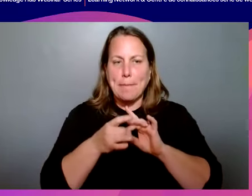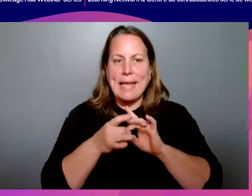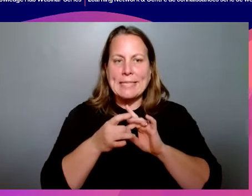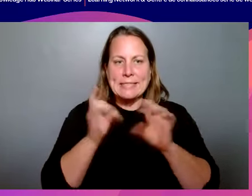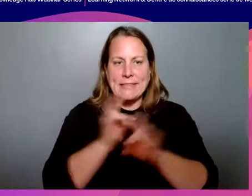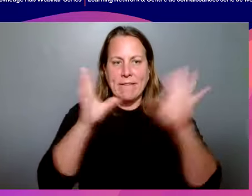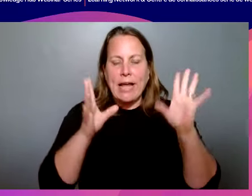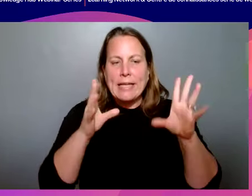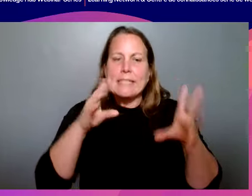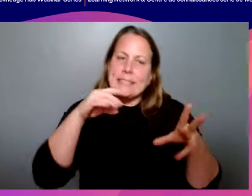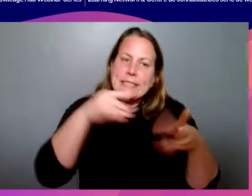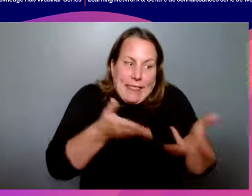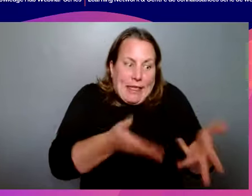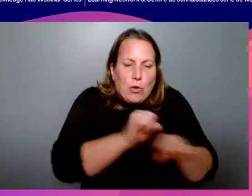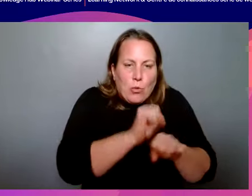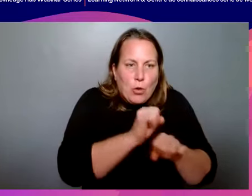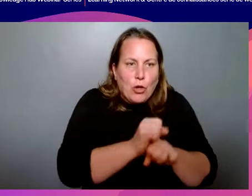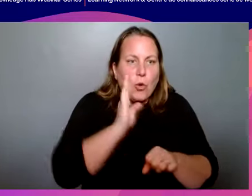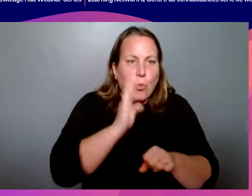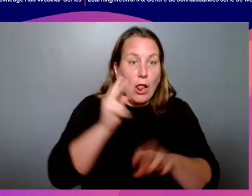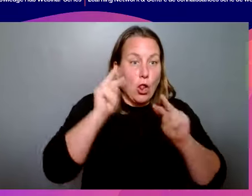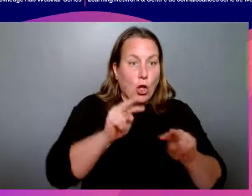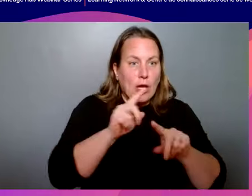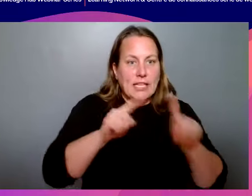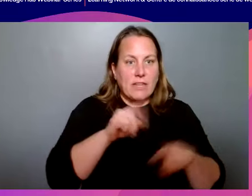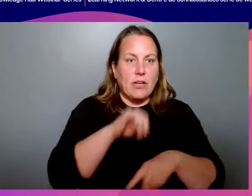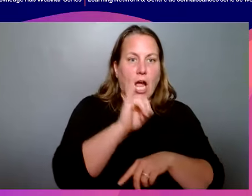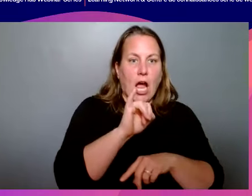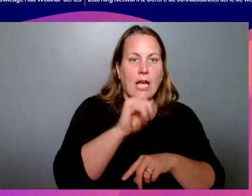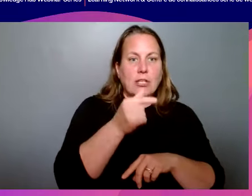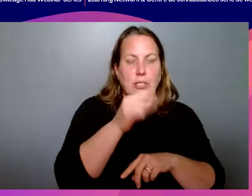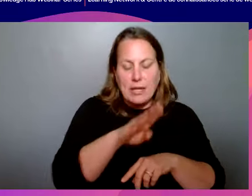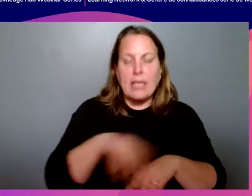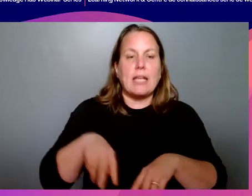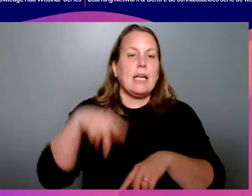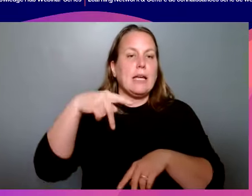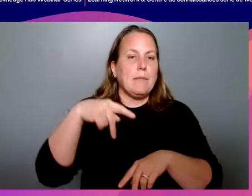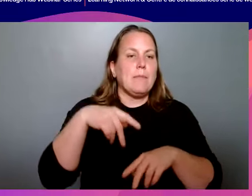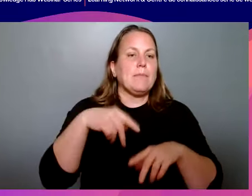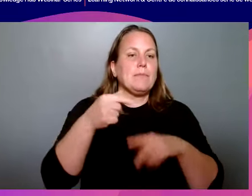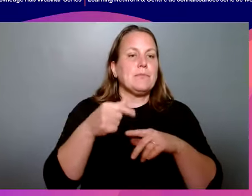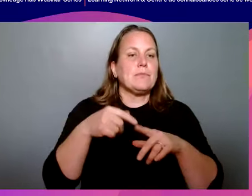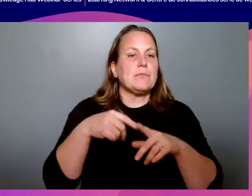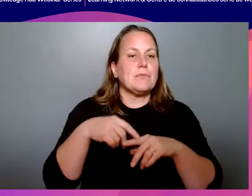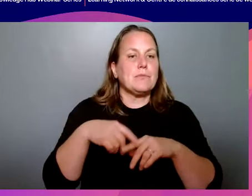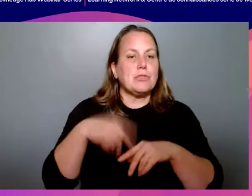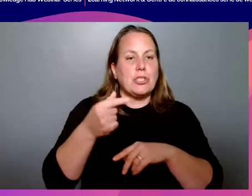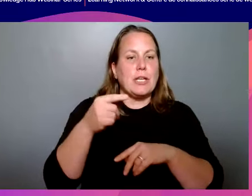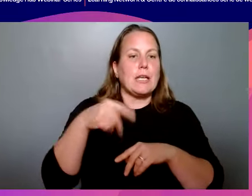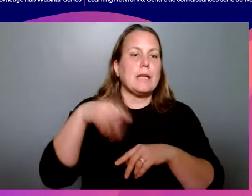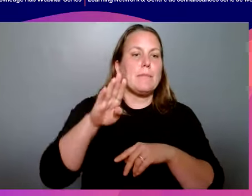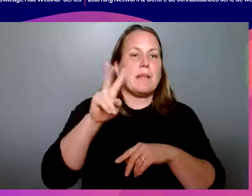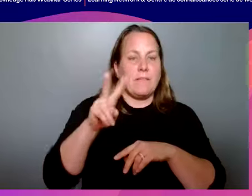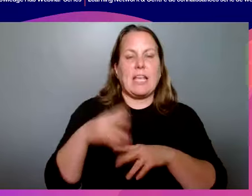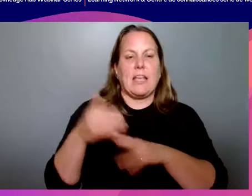We'll look at the historical framing of IPV and GBV in Canada and briefly examine the legal